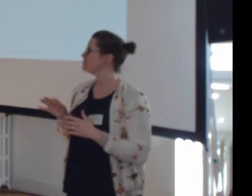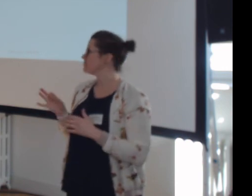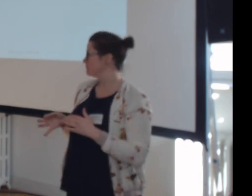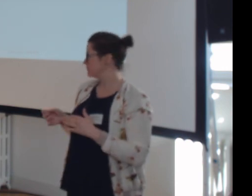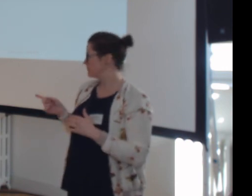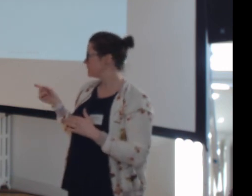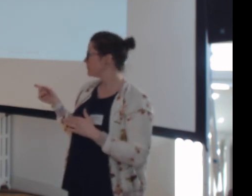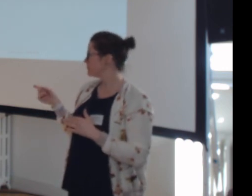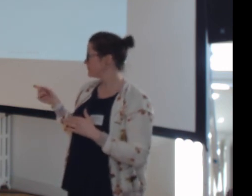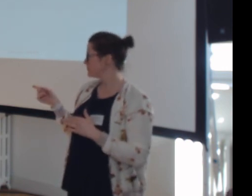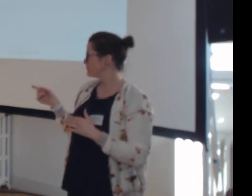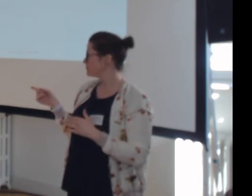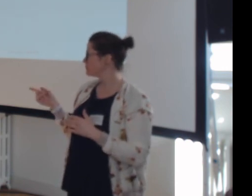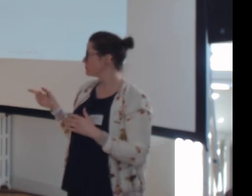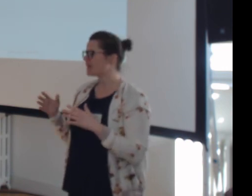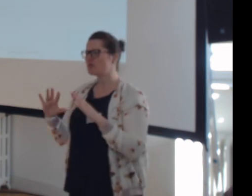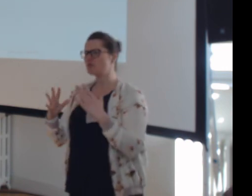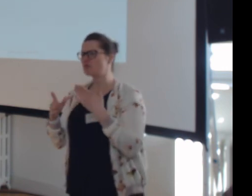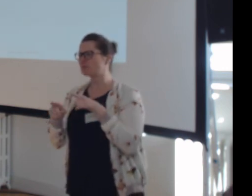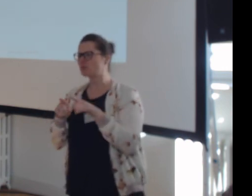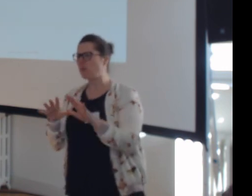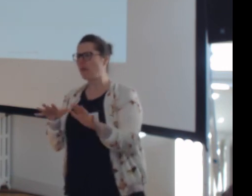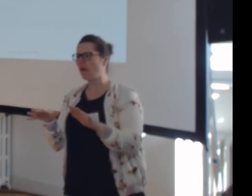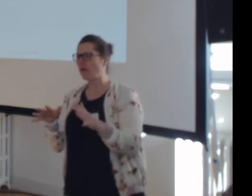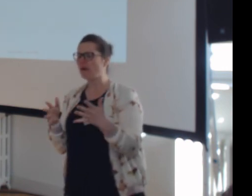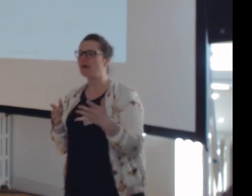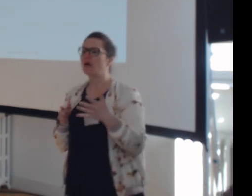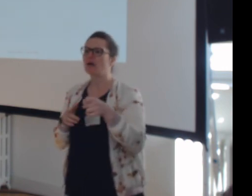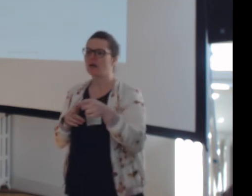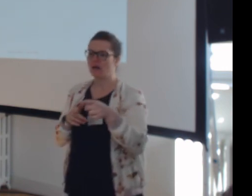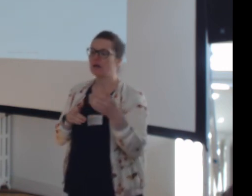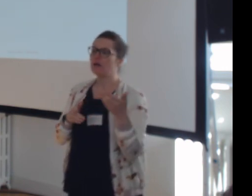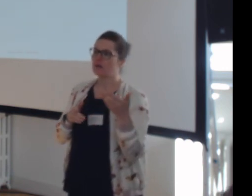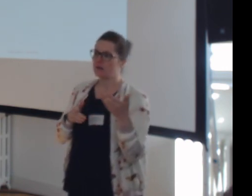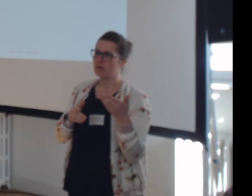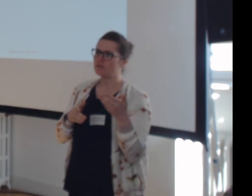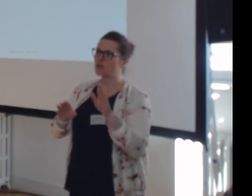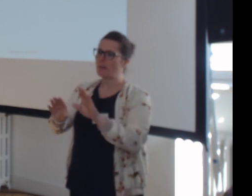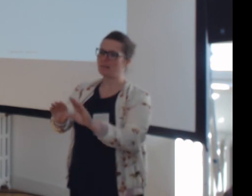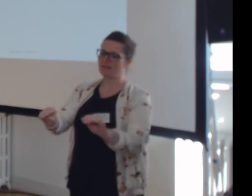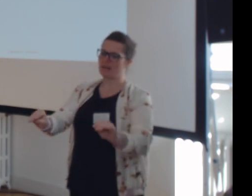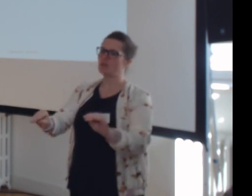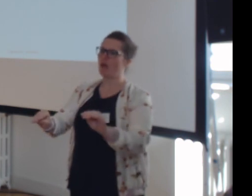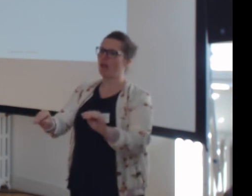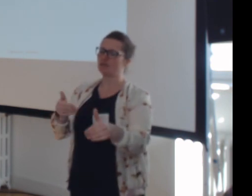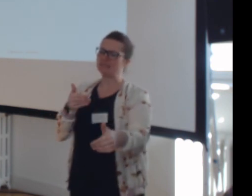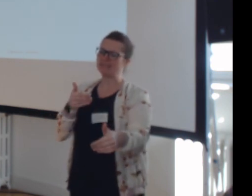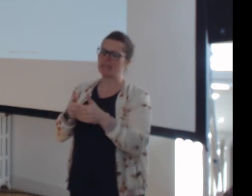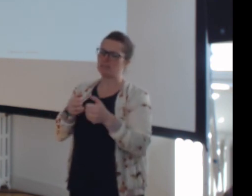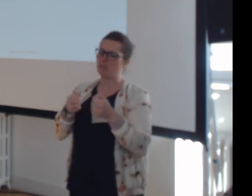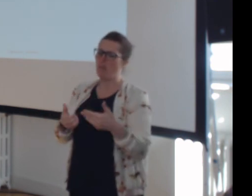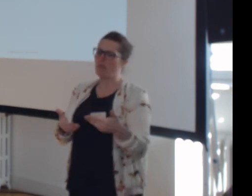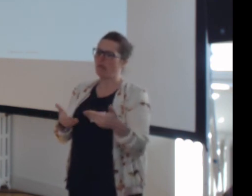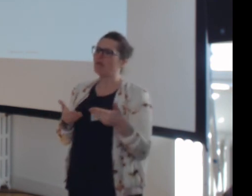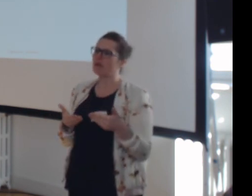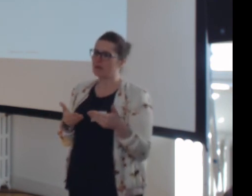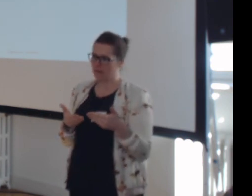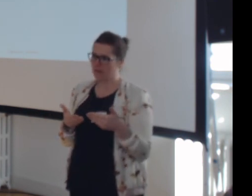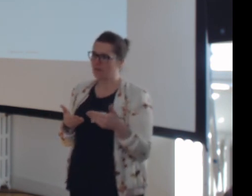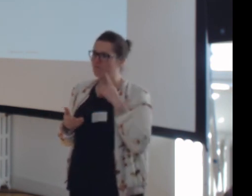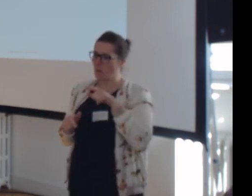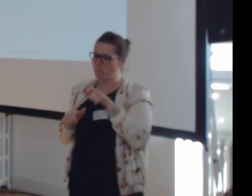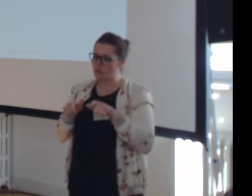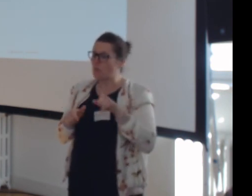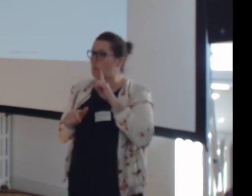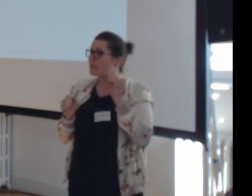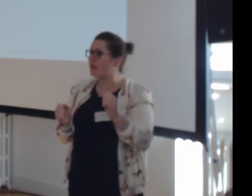Yes, and in which sense are you thinking? Well, to get to have the material as close as possible to